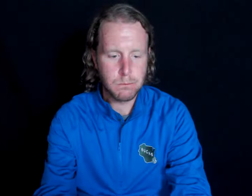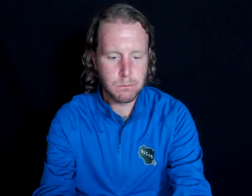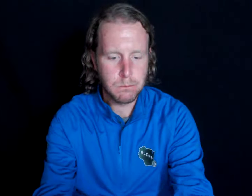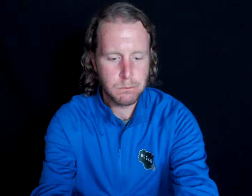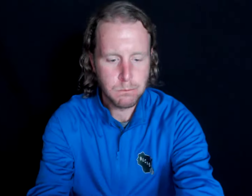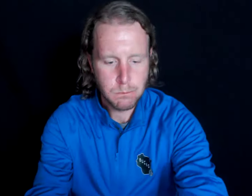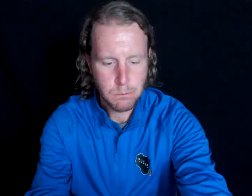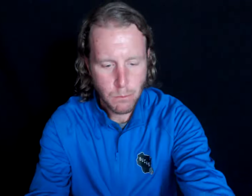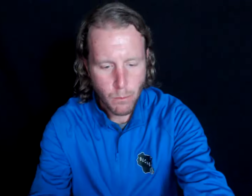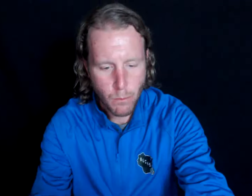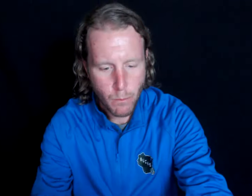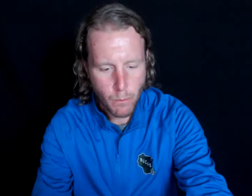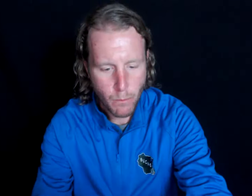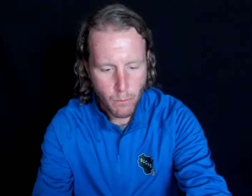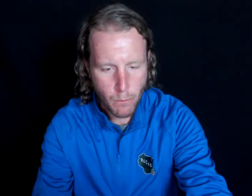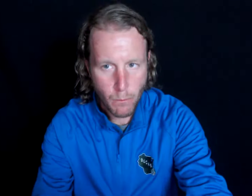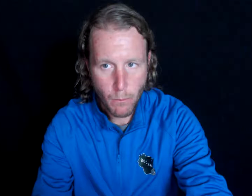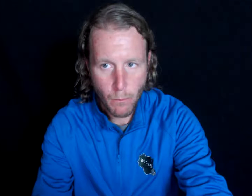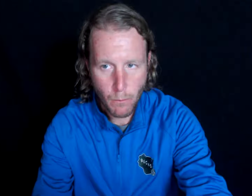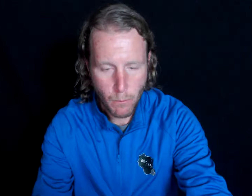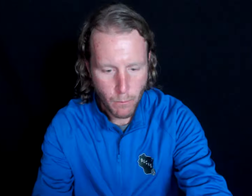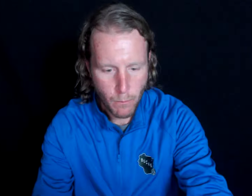last decade now comes as a hybrid.